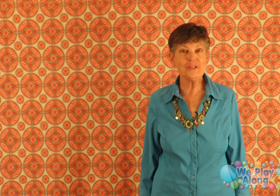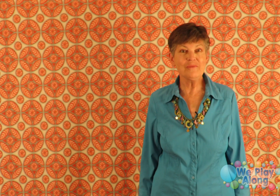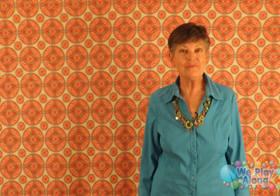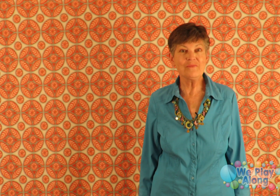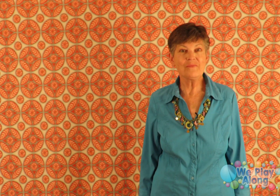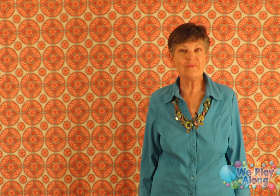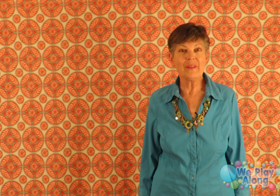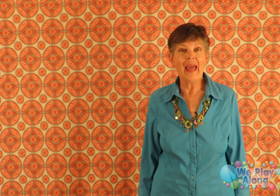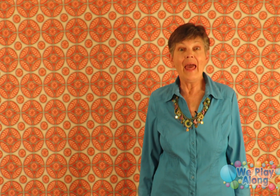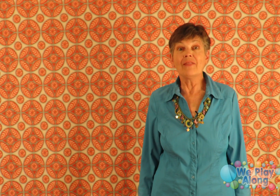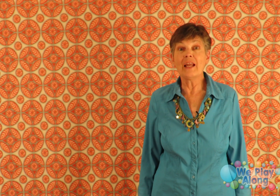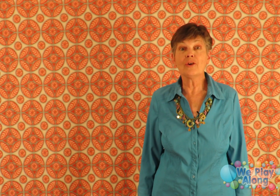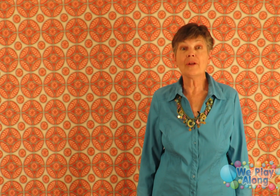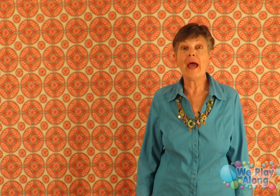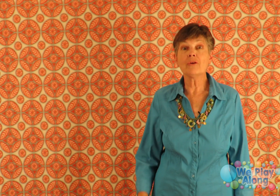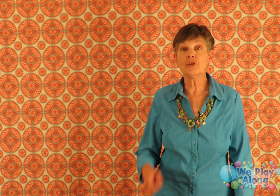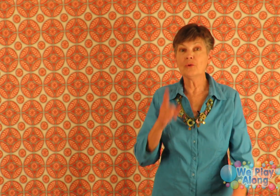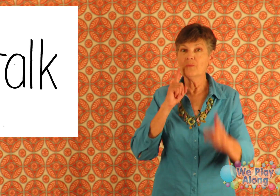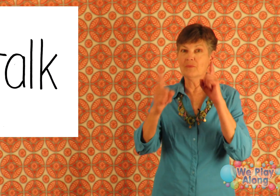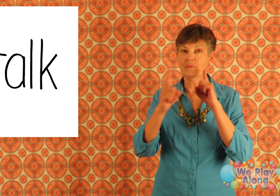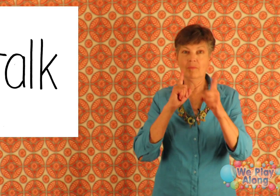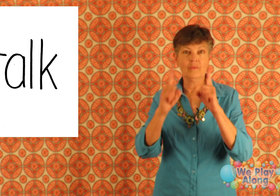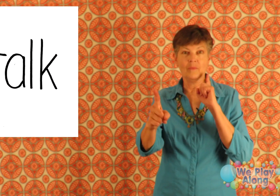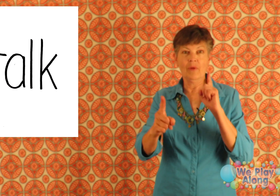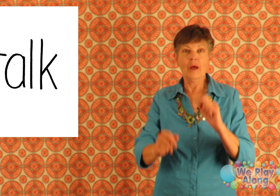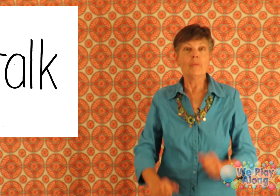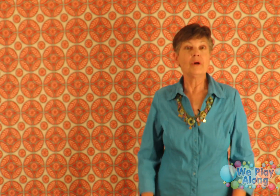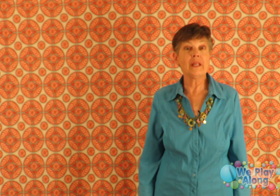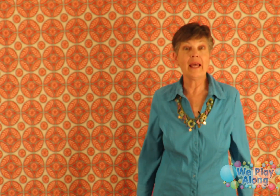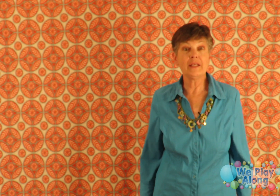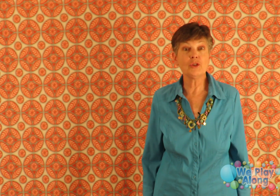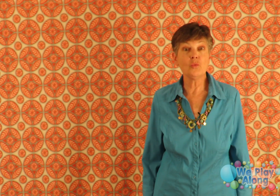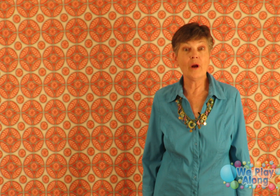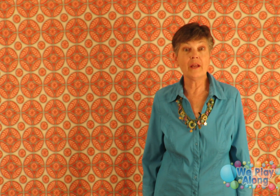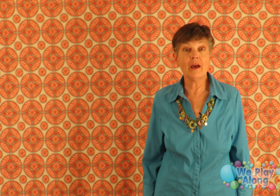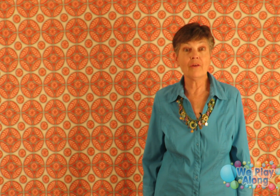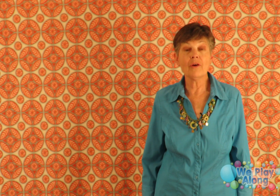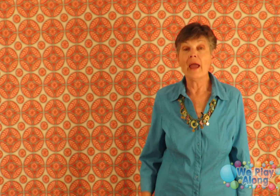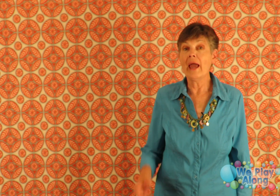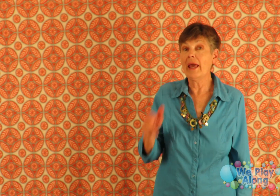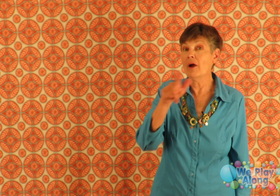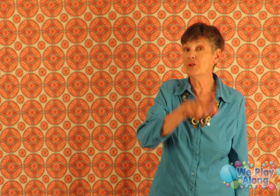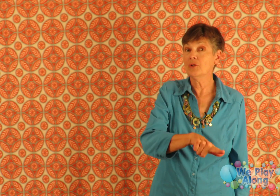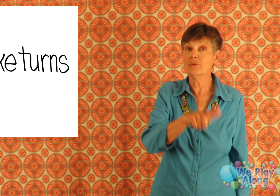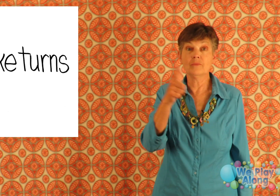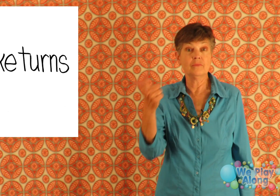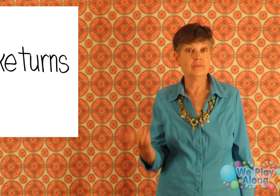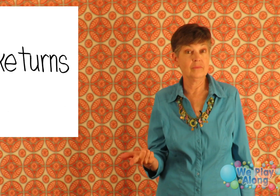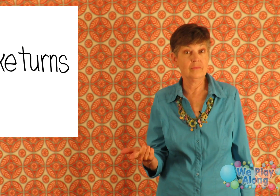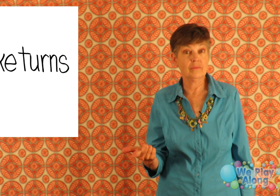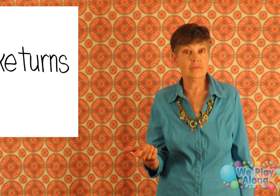notes. They learned how to politely to one another and how to